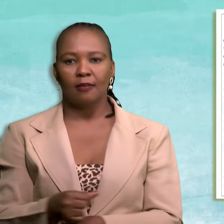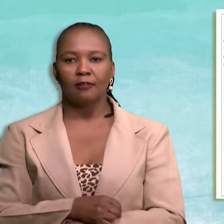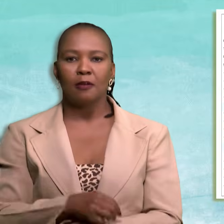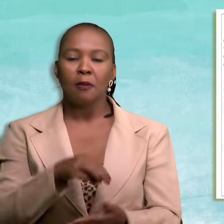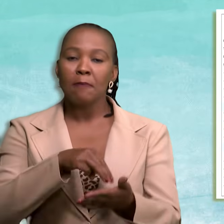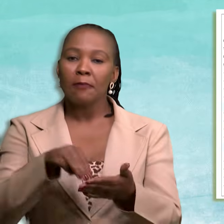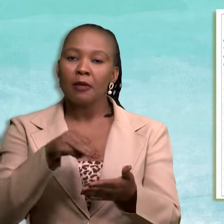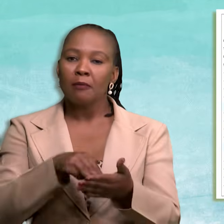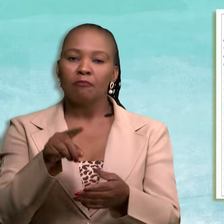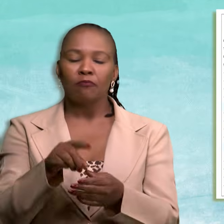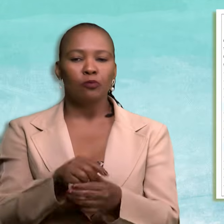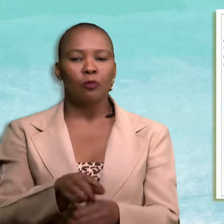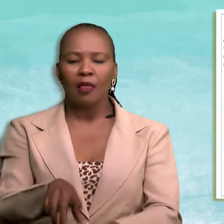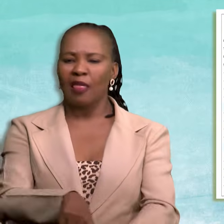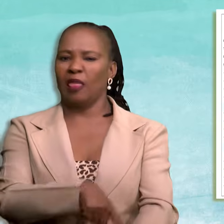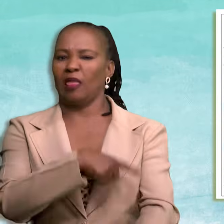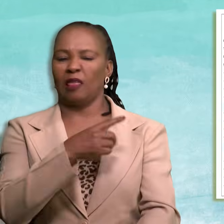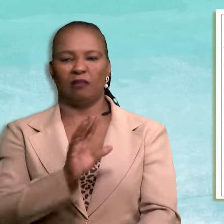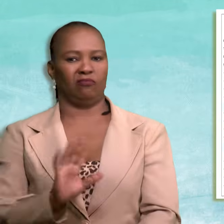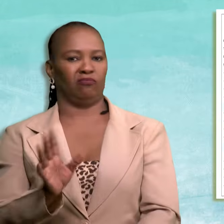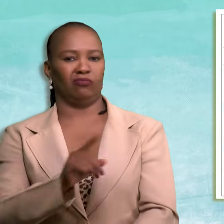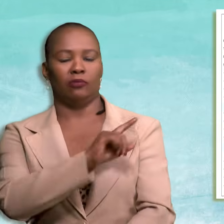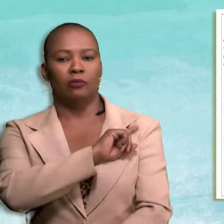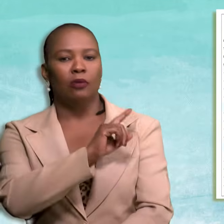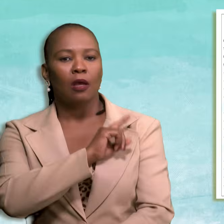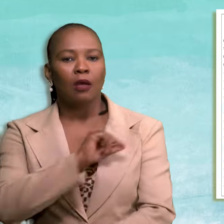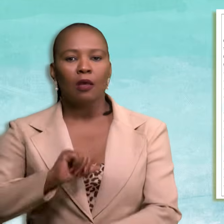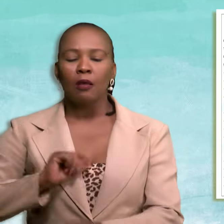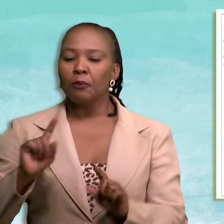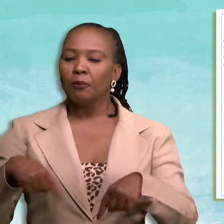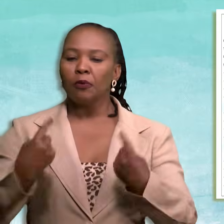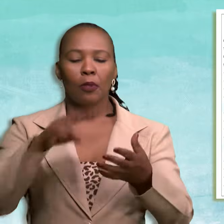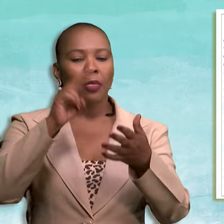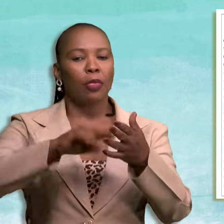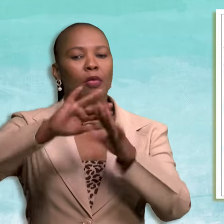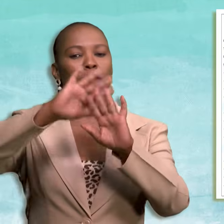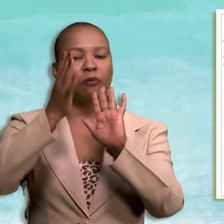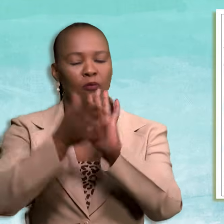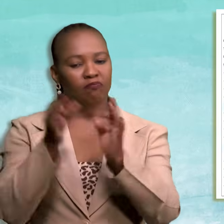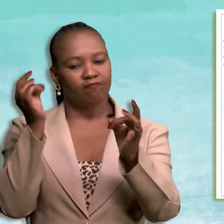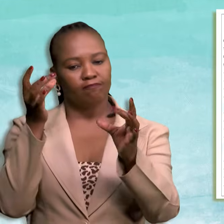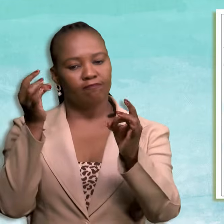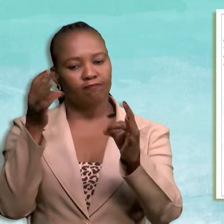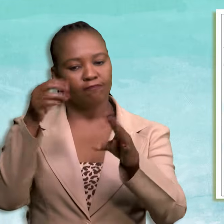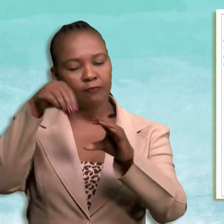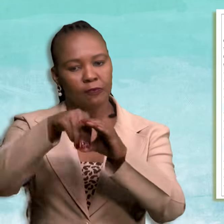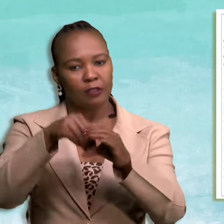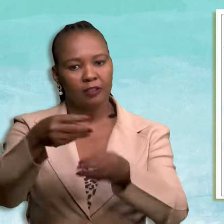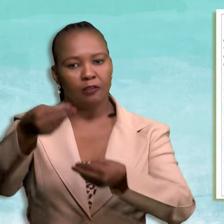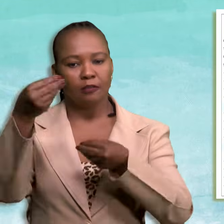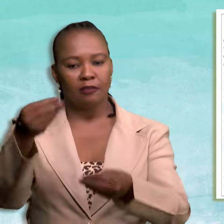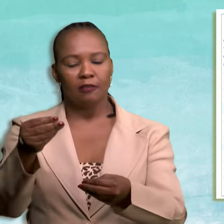Memoranda should not be long, as staff would not read all the information in the document that aims to